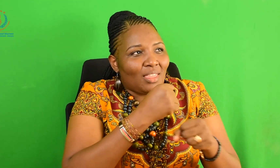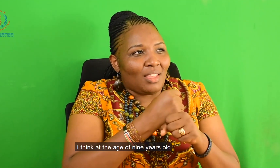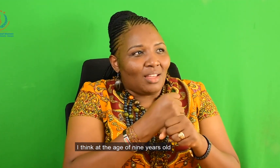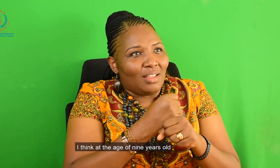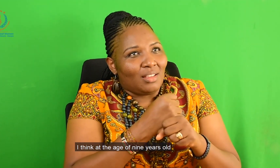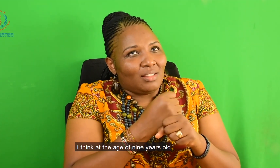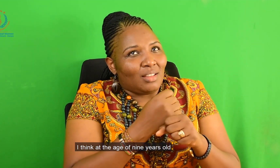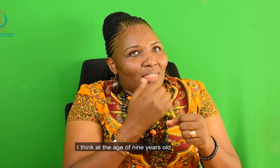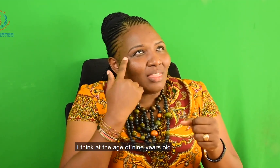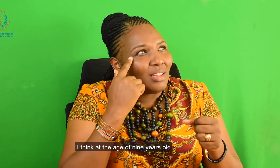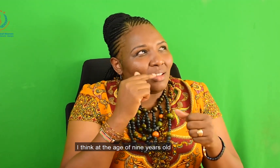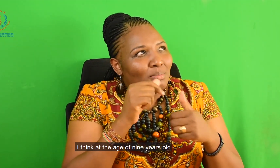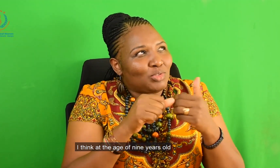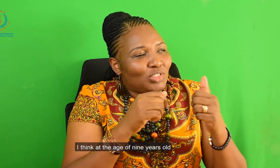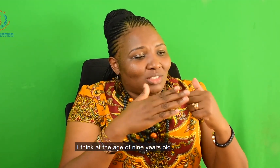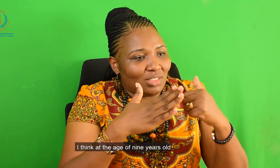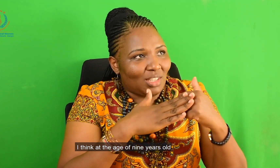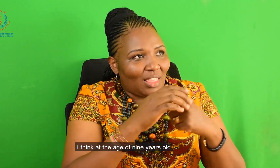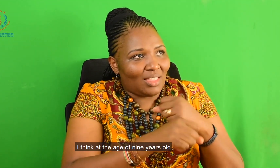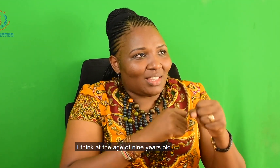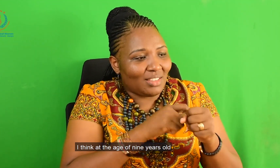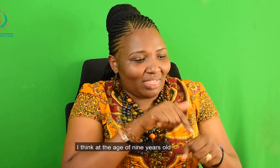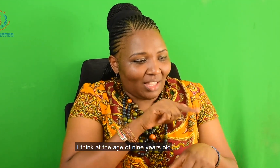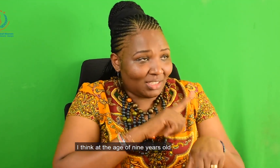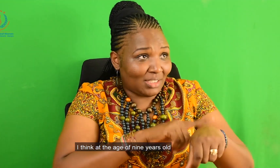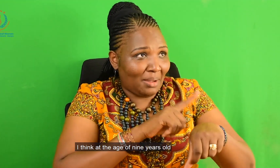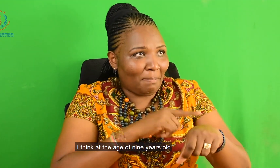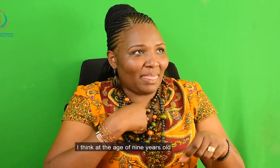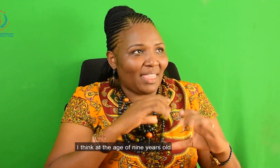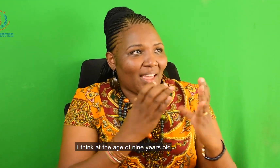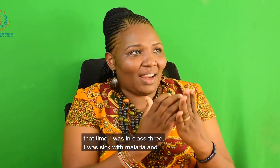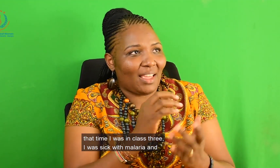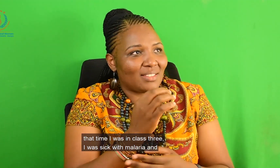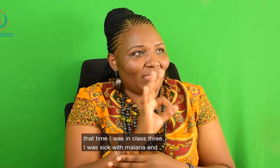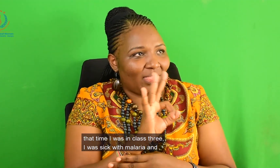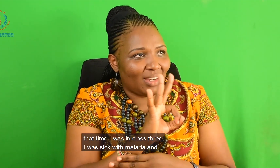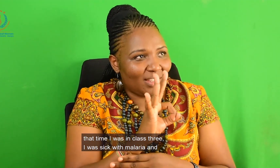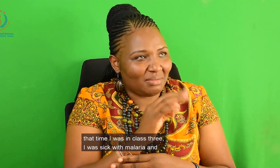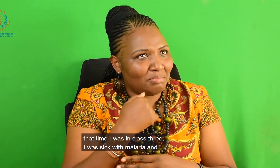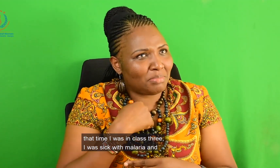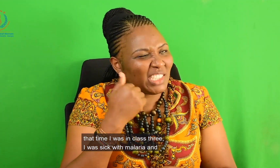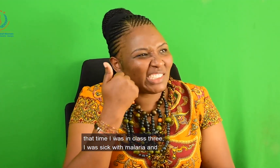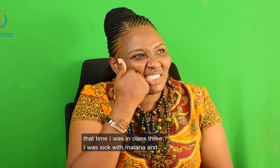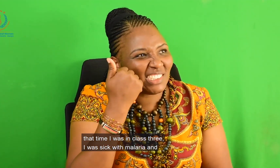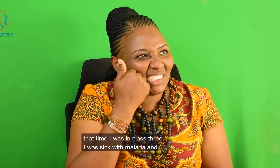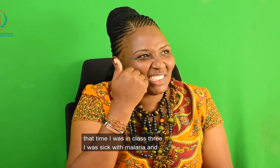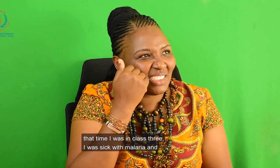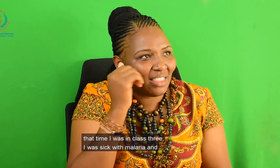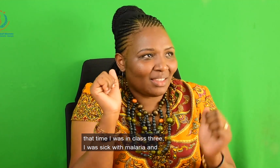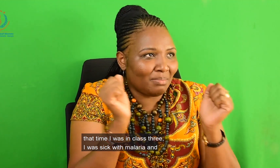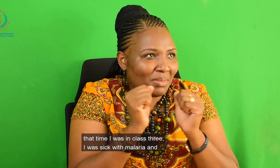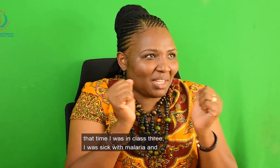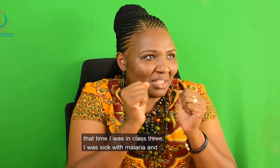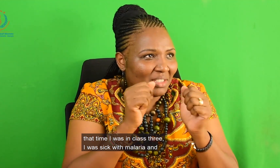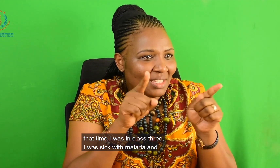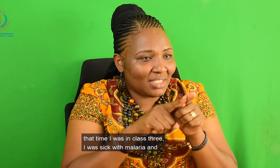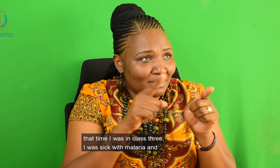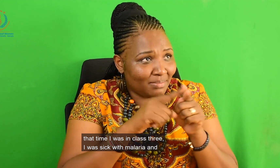I think at the age of 9 years old, that time I was in class 3, I was sick with